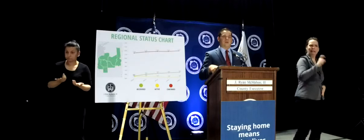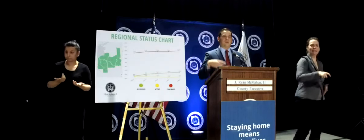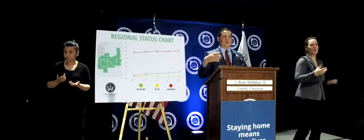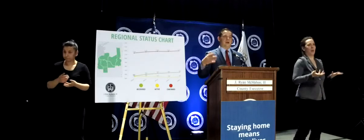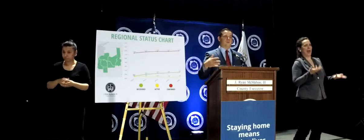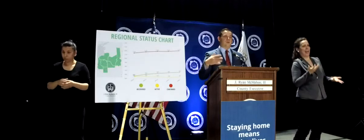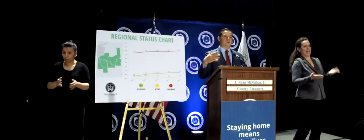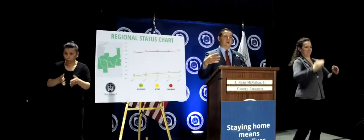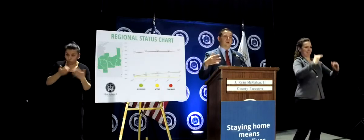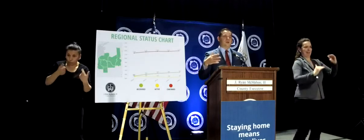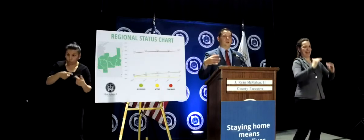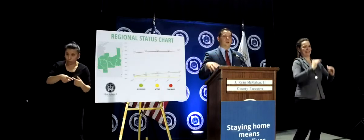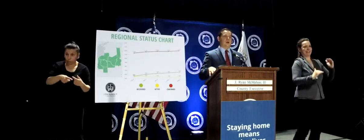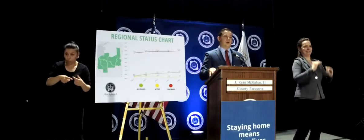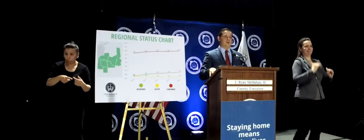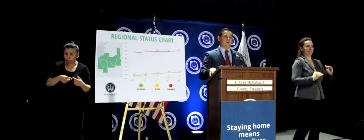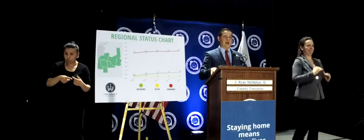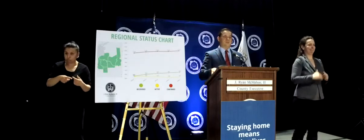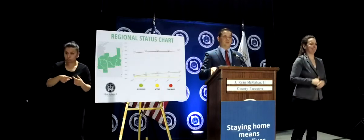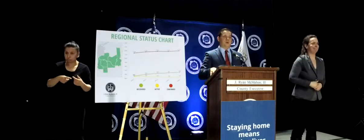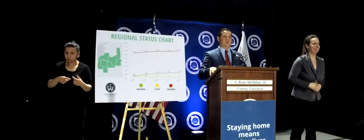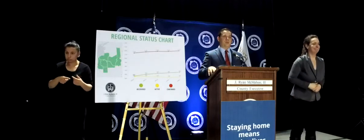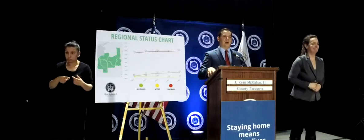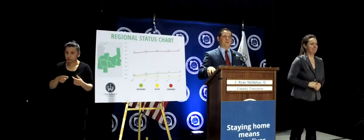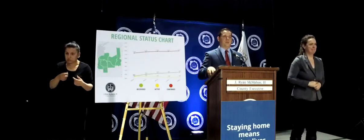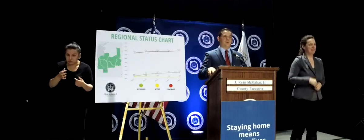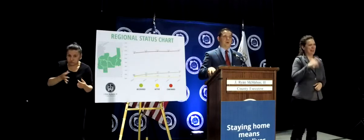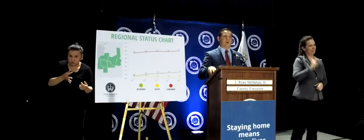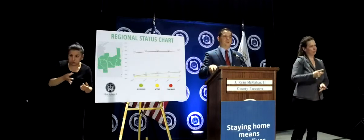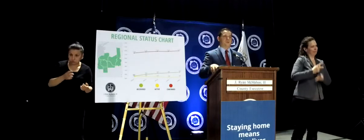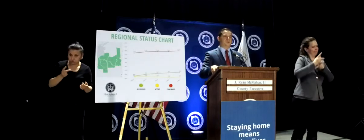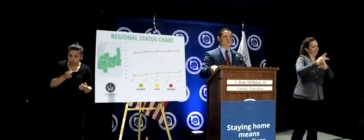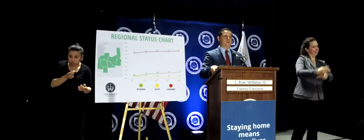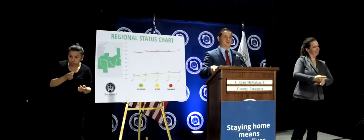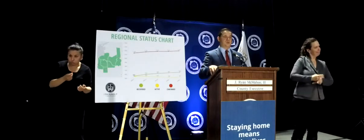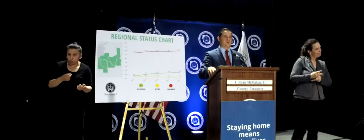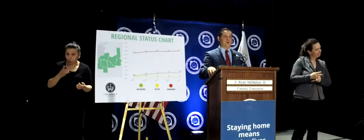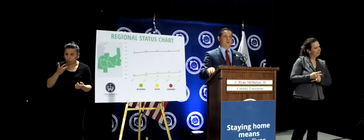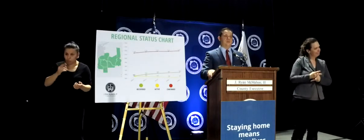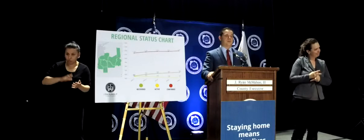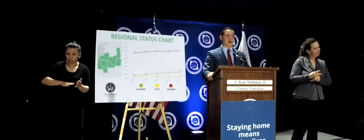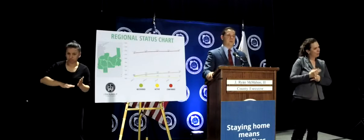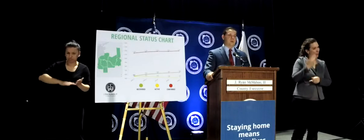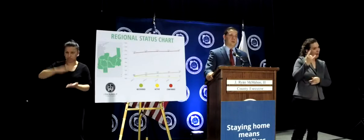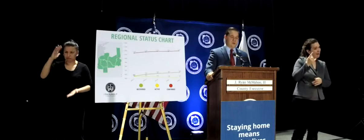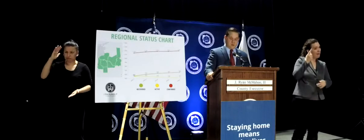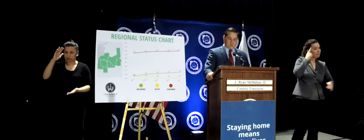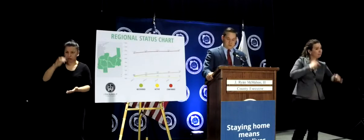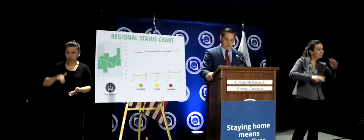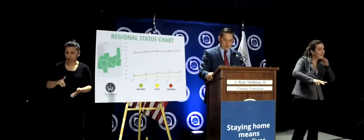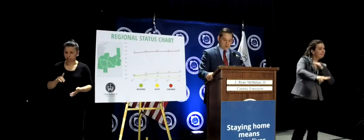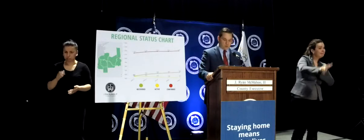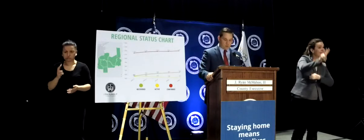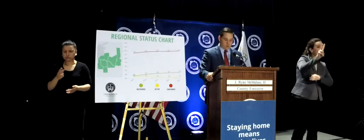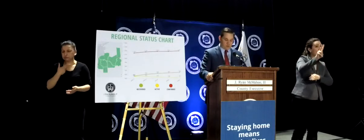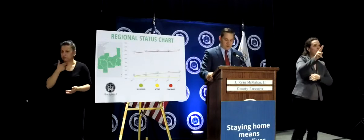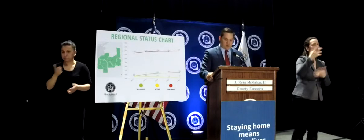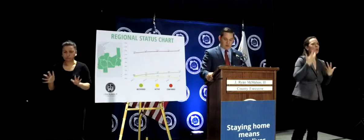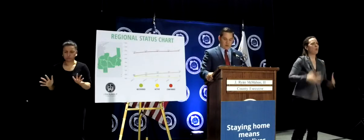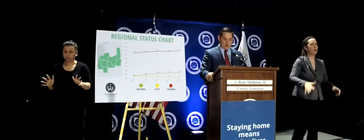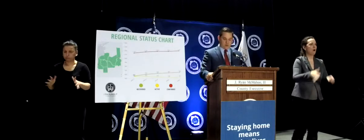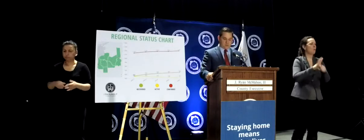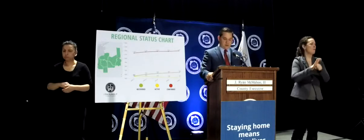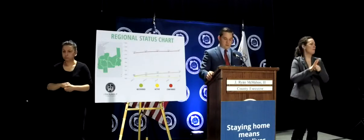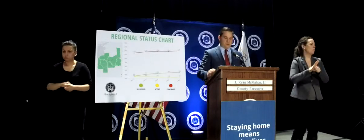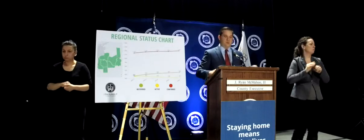right after you have a restart. You have to put in the proper protocols and procedures to avoid that from happening. But certainly we're very,